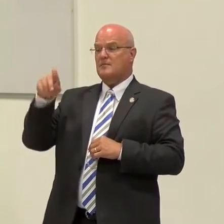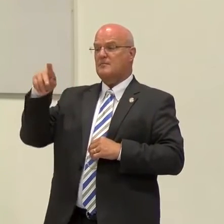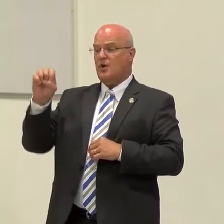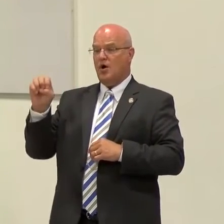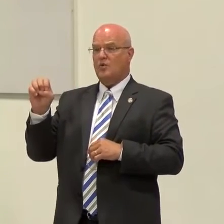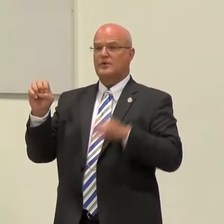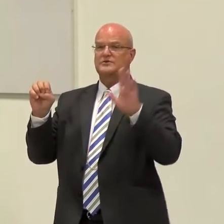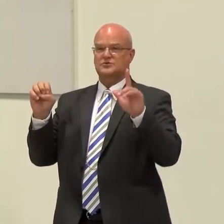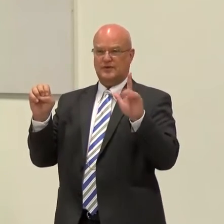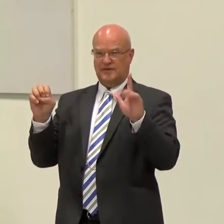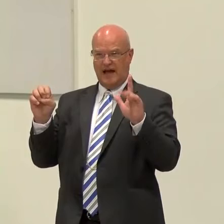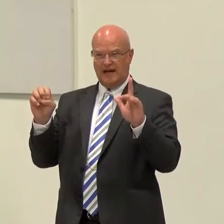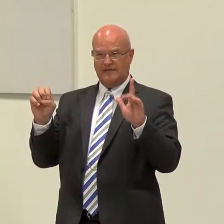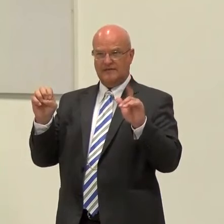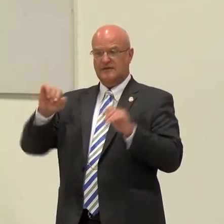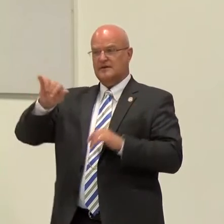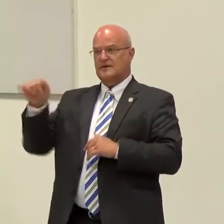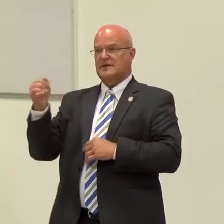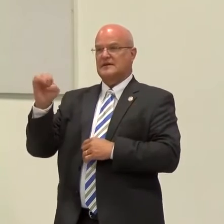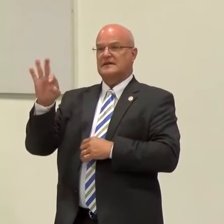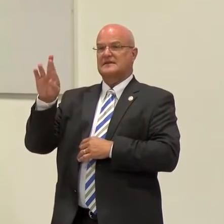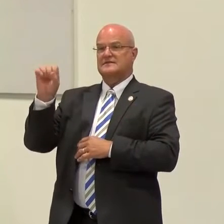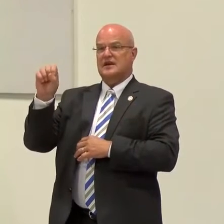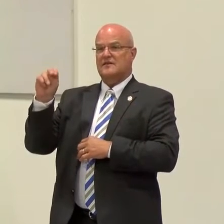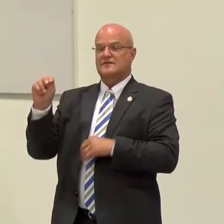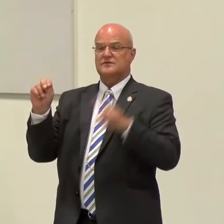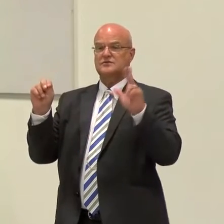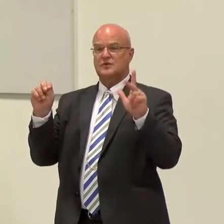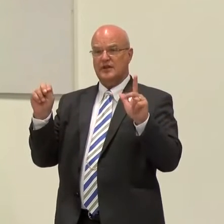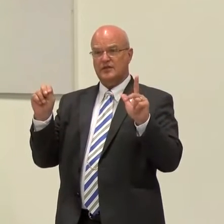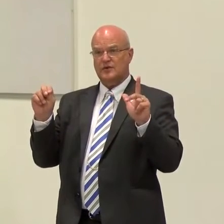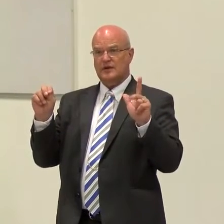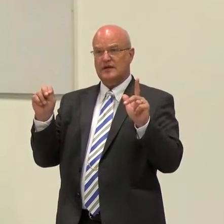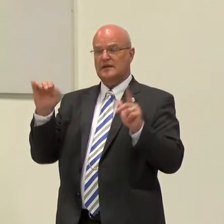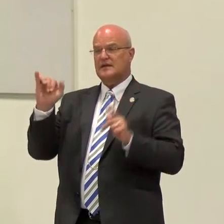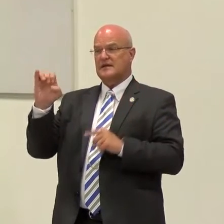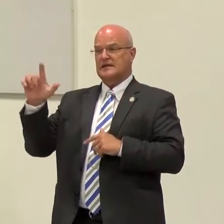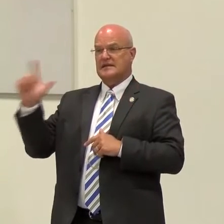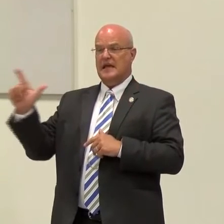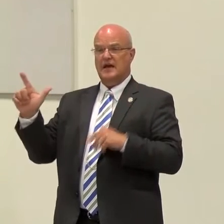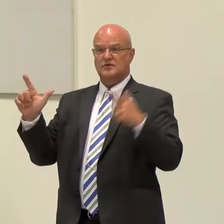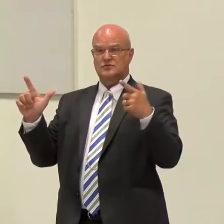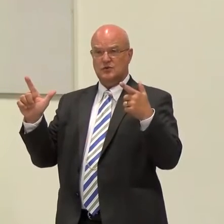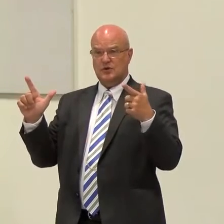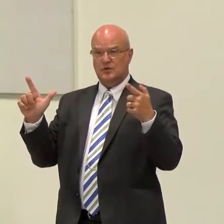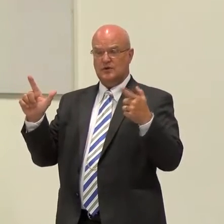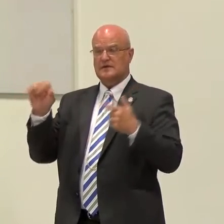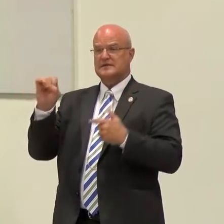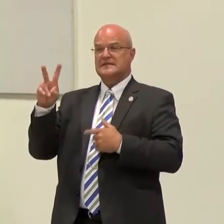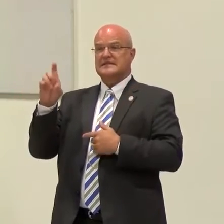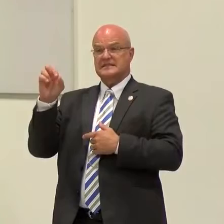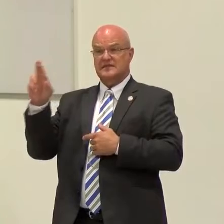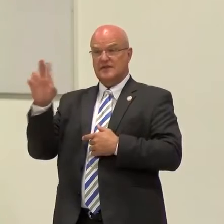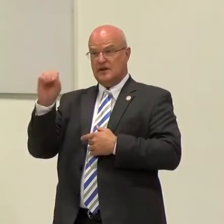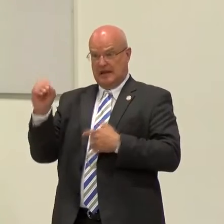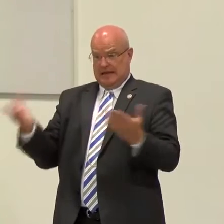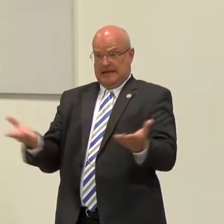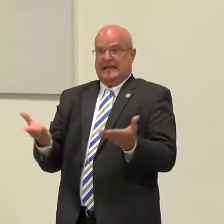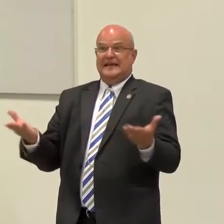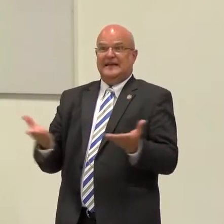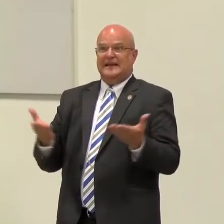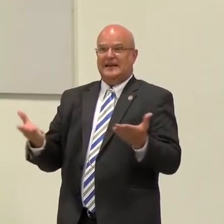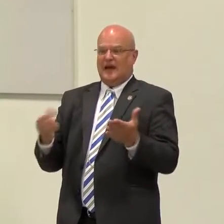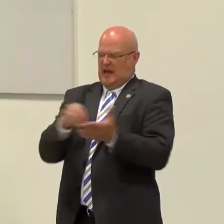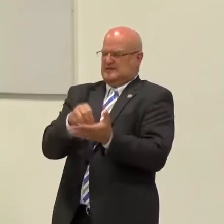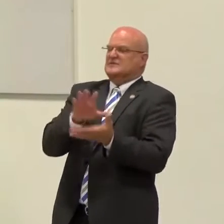had 25, Jefferson 23, Yell County 21, and Sevier County right here.